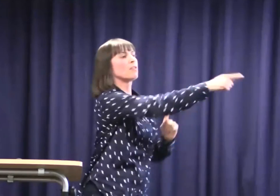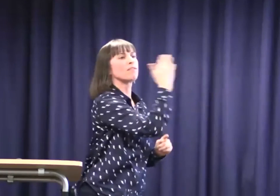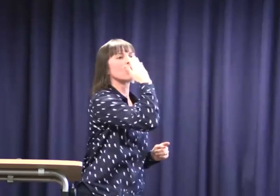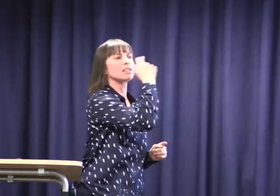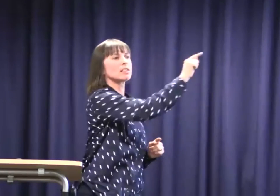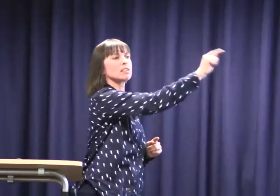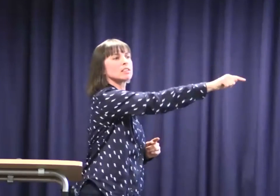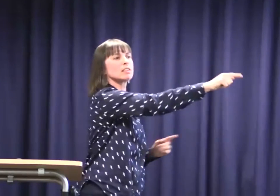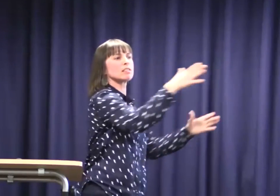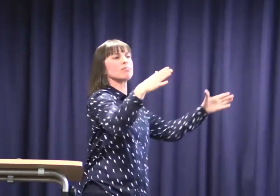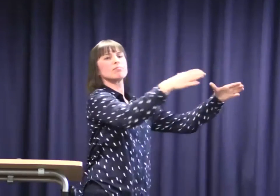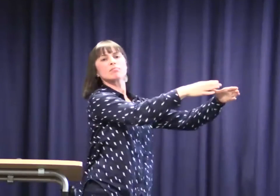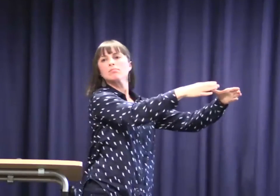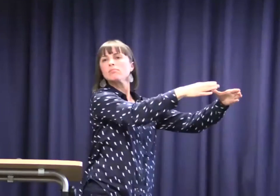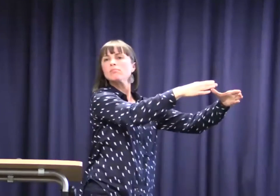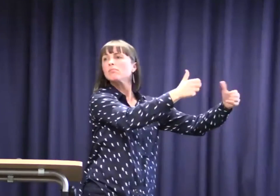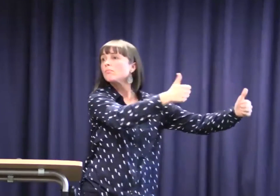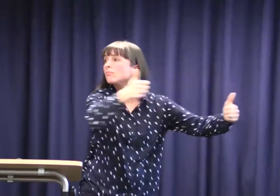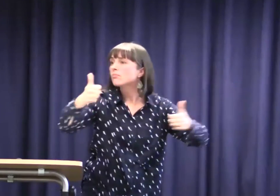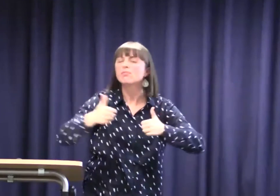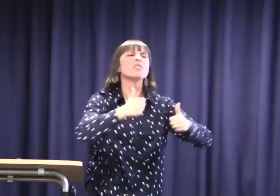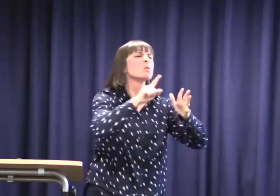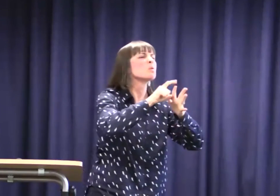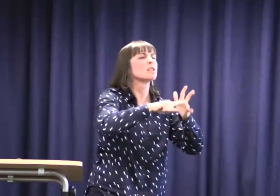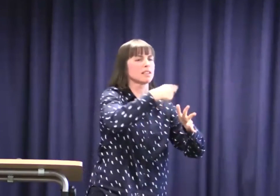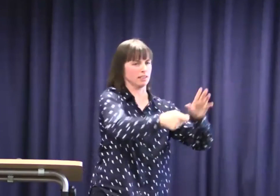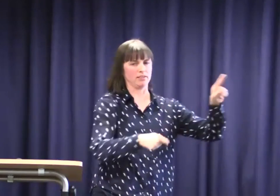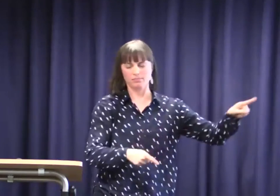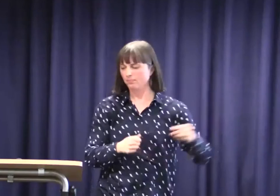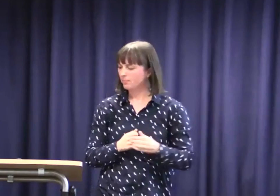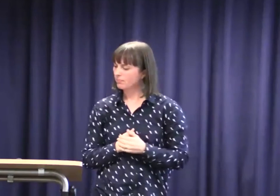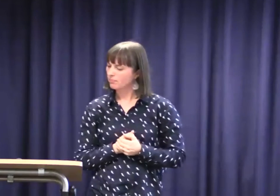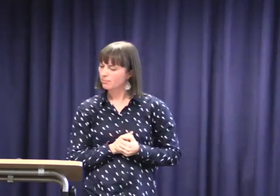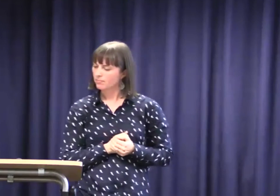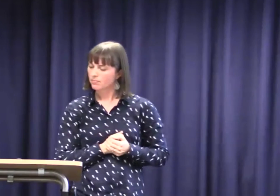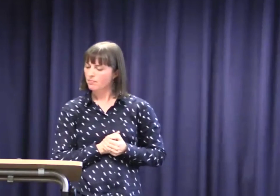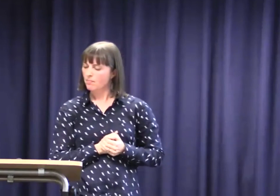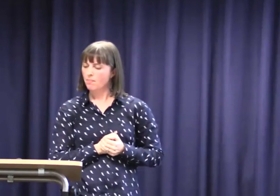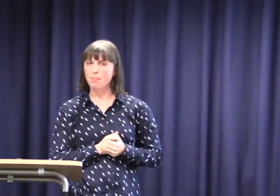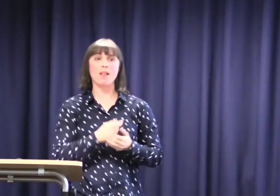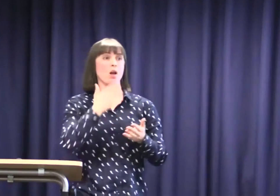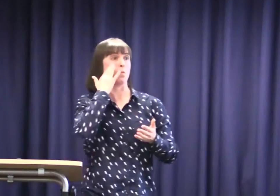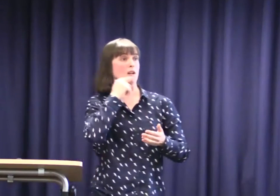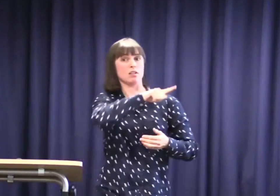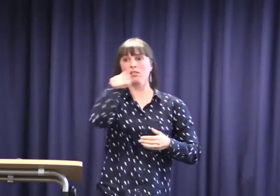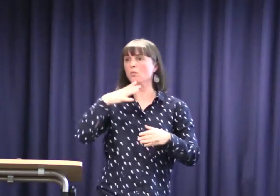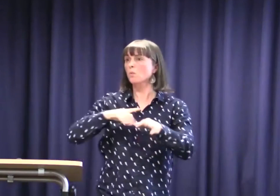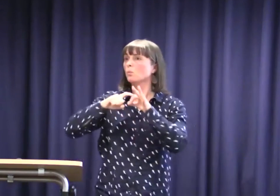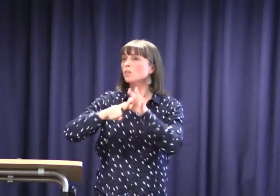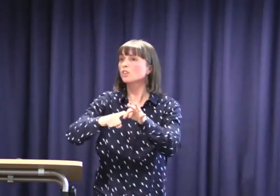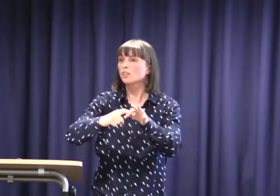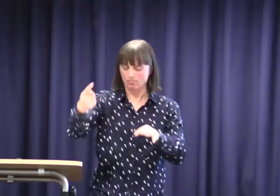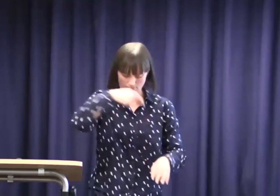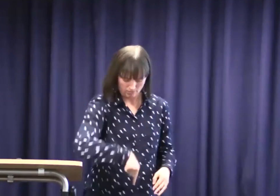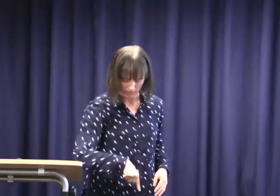right of the lift. We will go down those stairs and congregate out the front of VicDef. And you'll be instructed on what to do next once